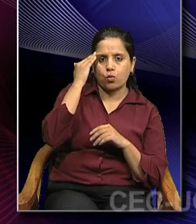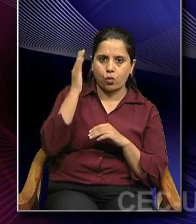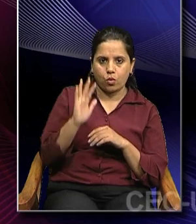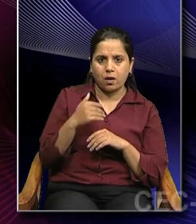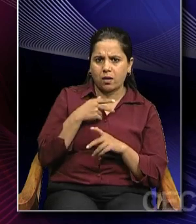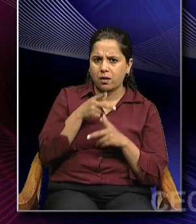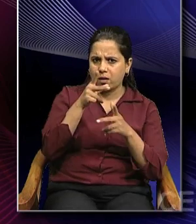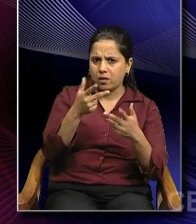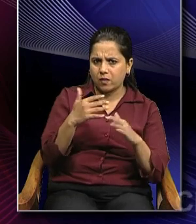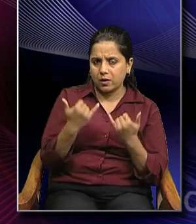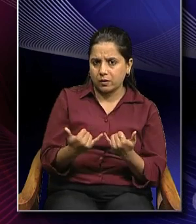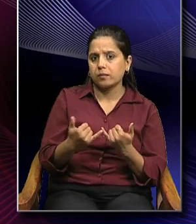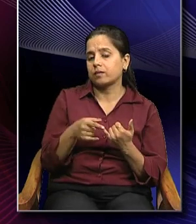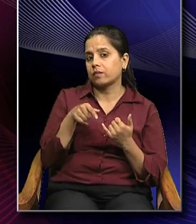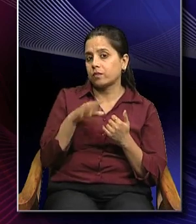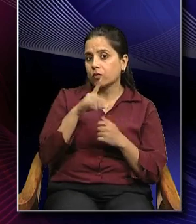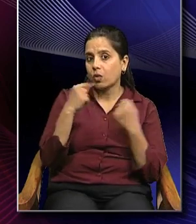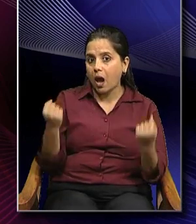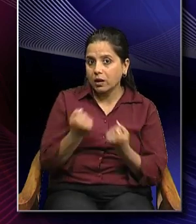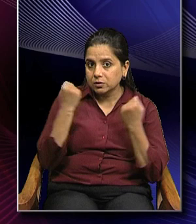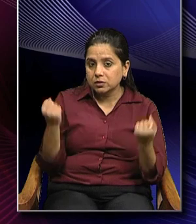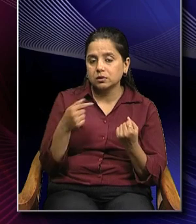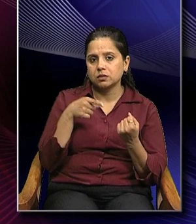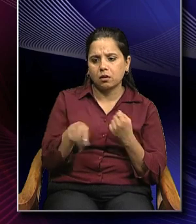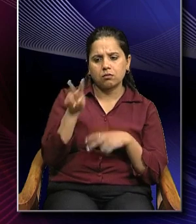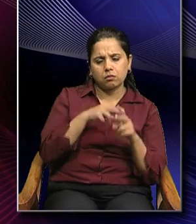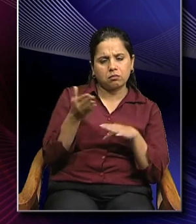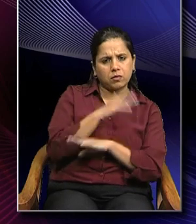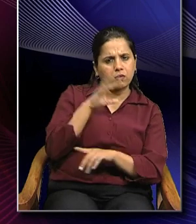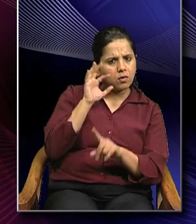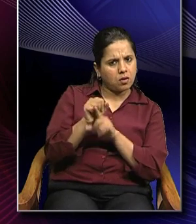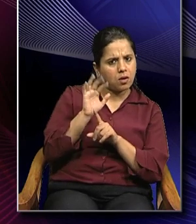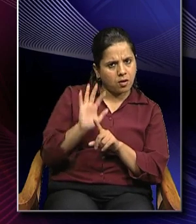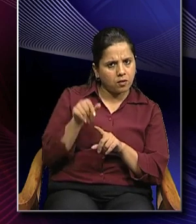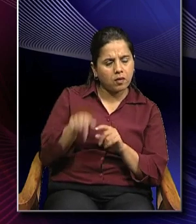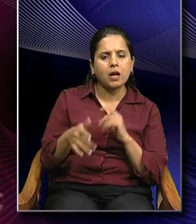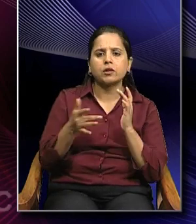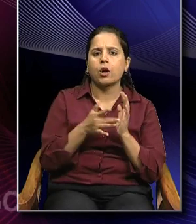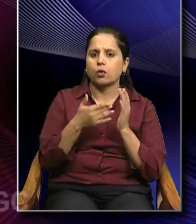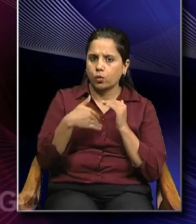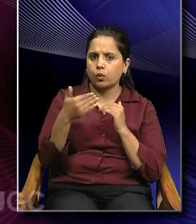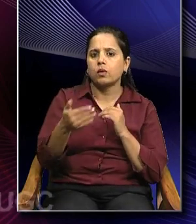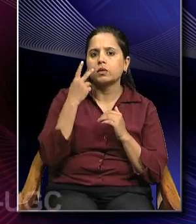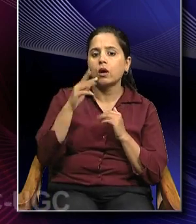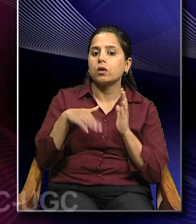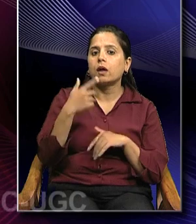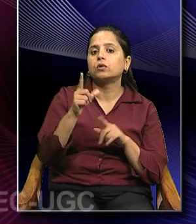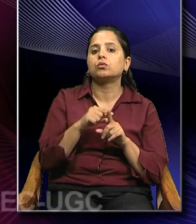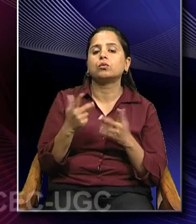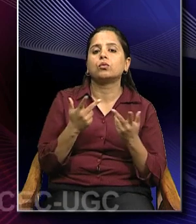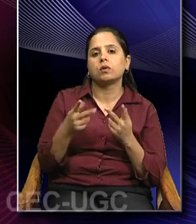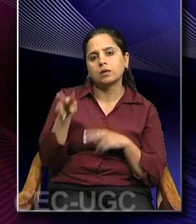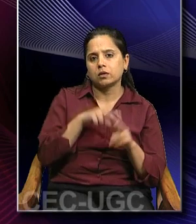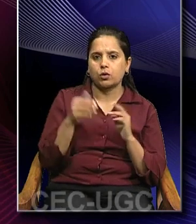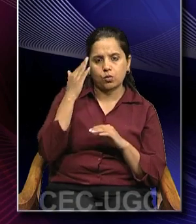told you, the moment your actions become predictable, technology is going to predict that what next you are going to do,